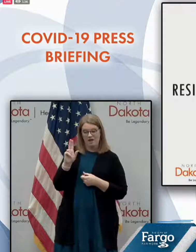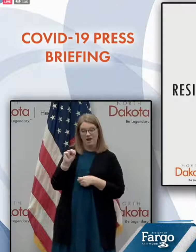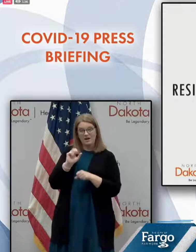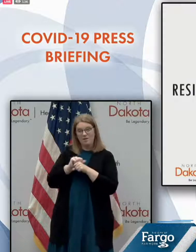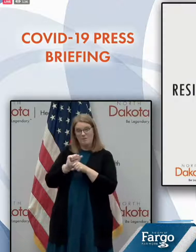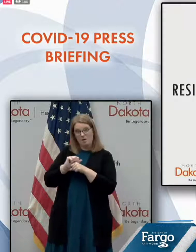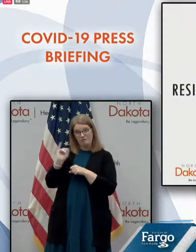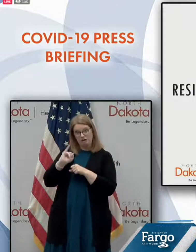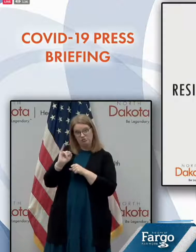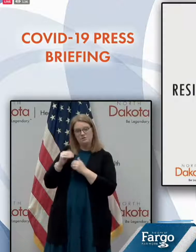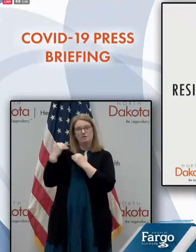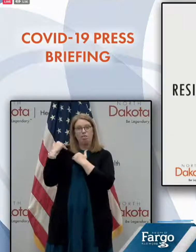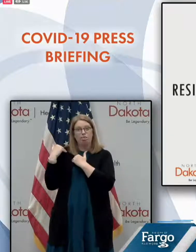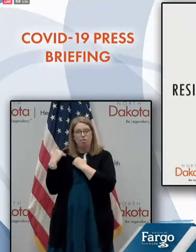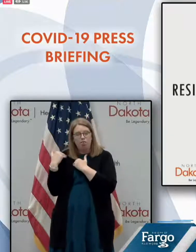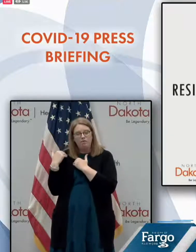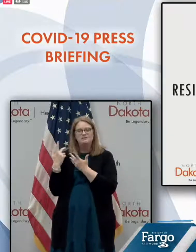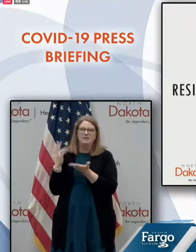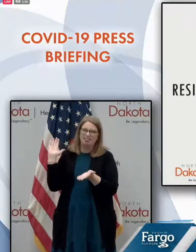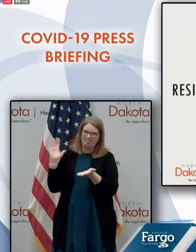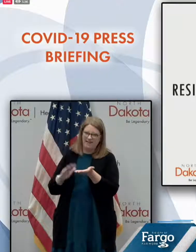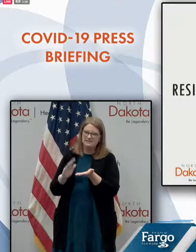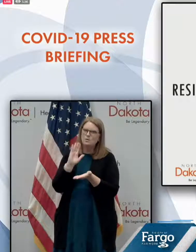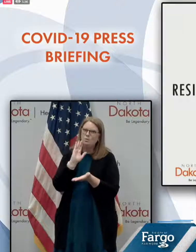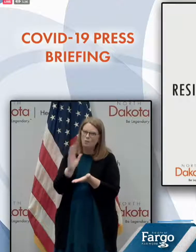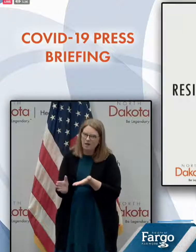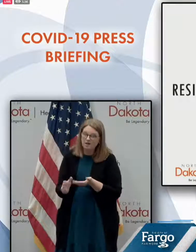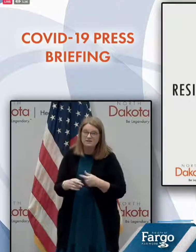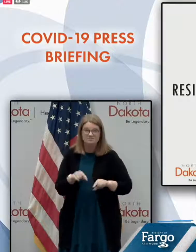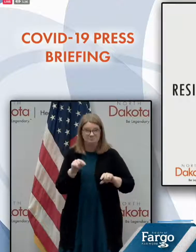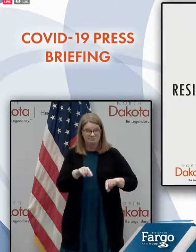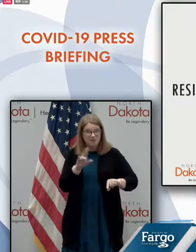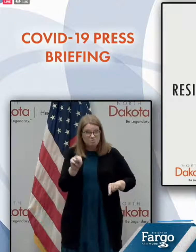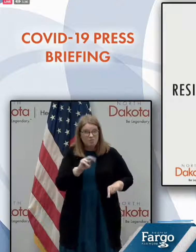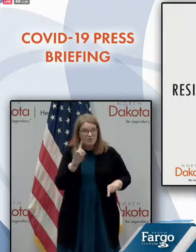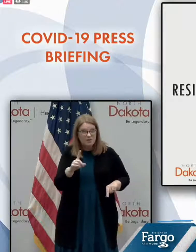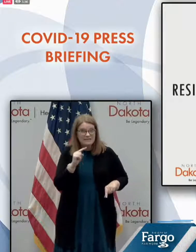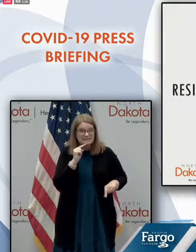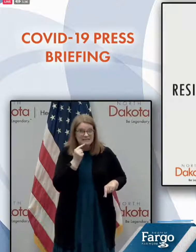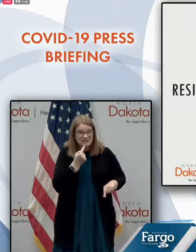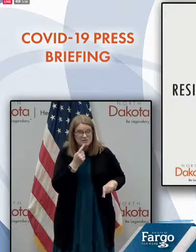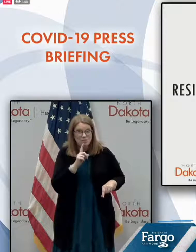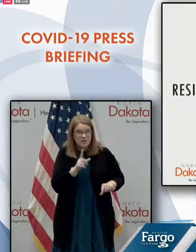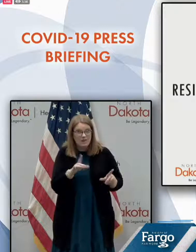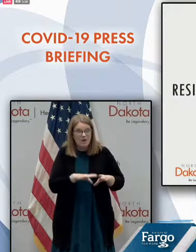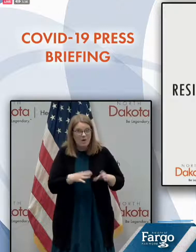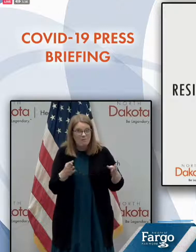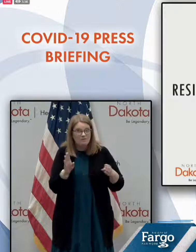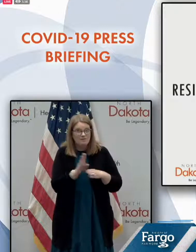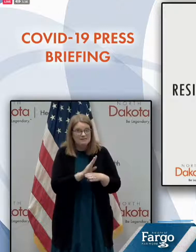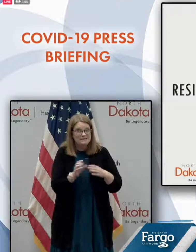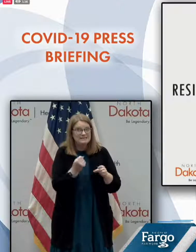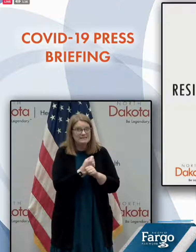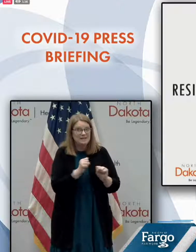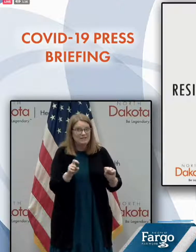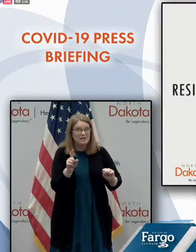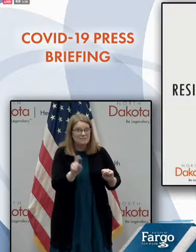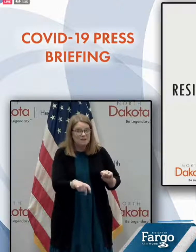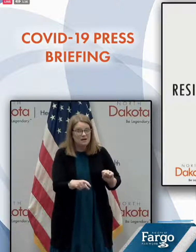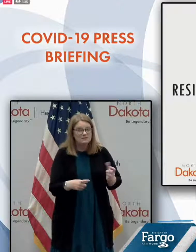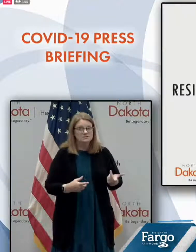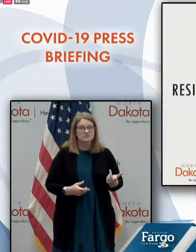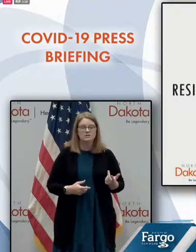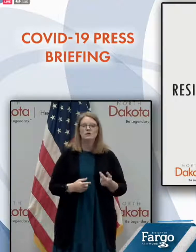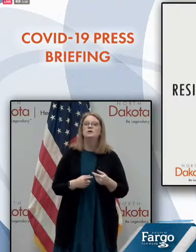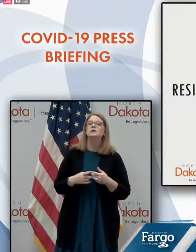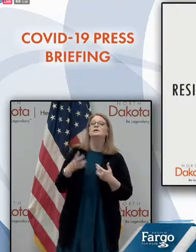system and shows the rest of the nation that North Dakota is serious about being open for business safely. While the importance of